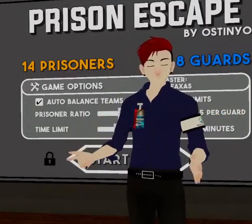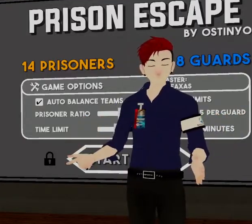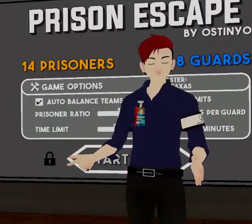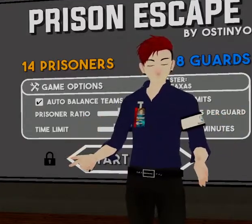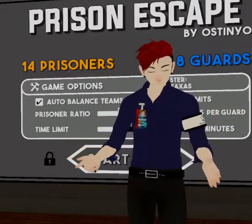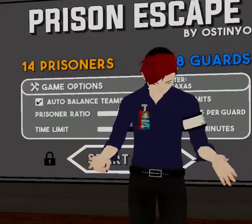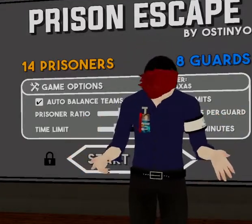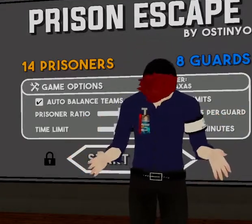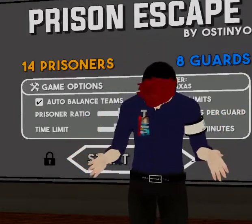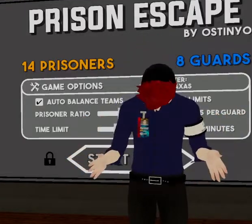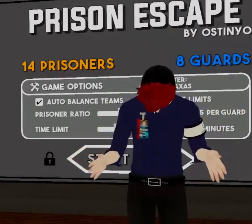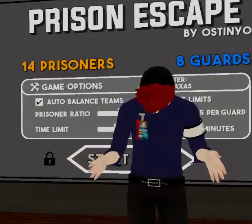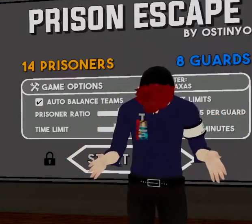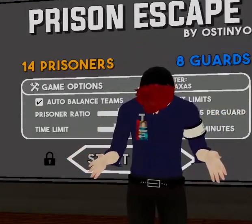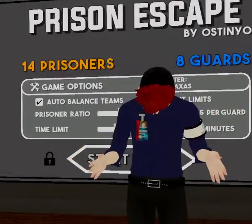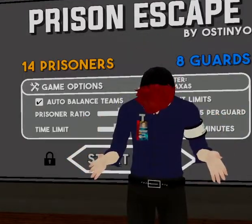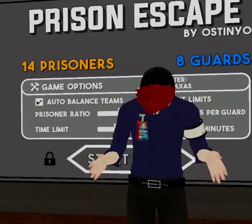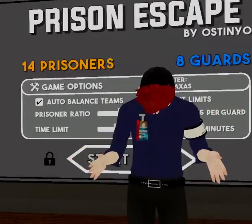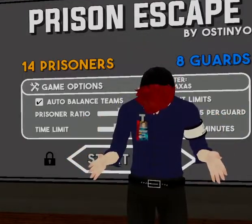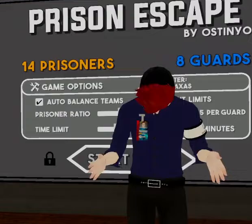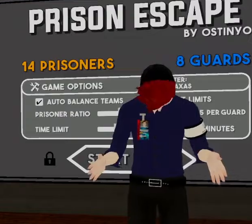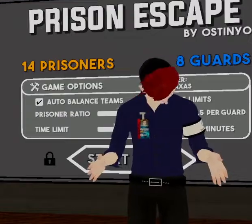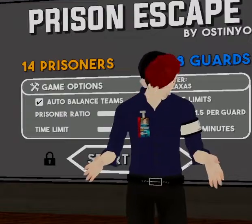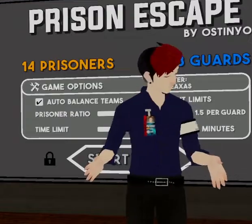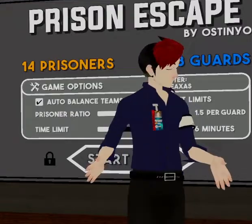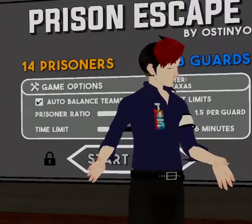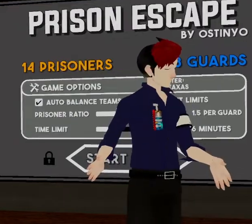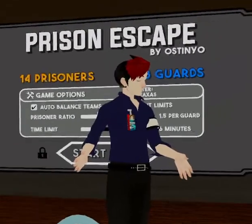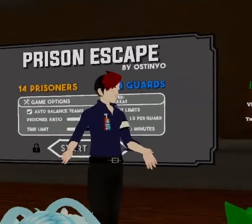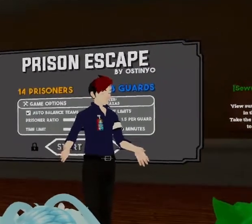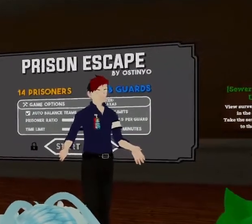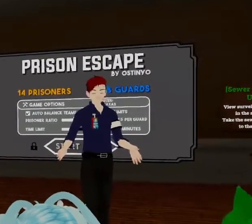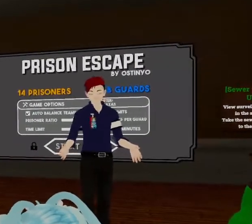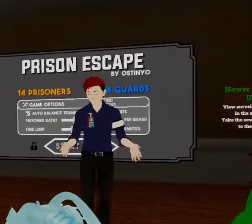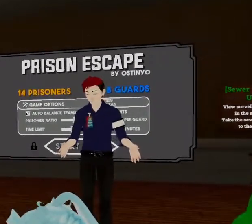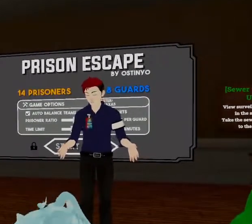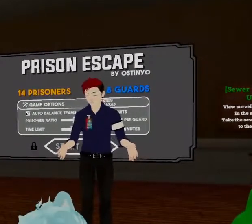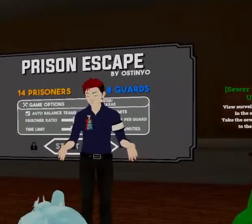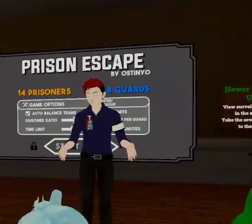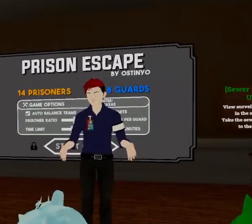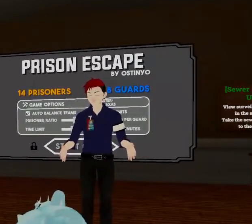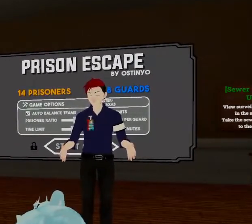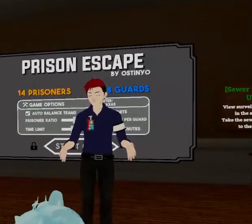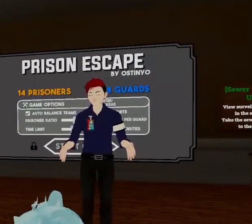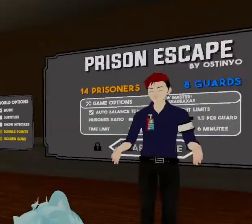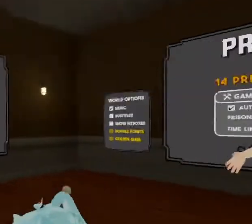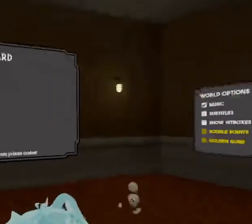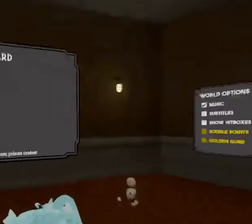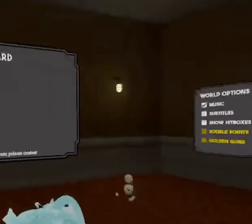froze you're for fine now. like a few seconds. I think connection problems, maybe.